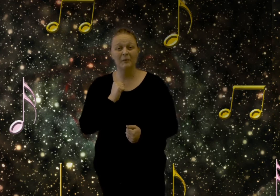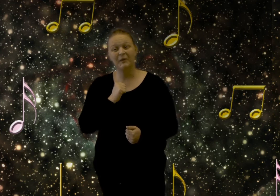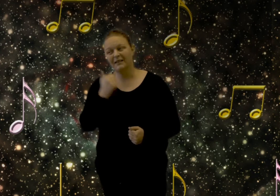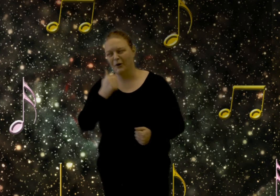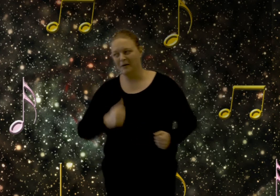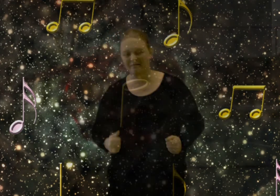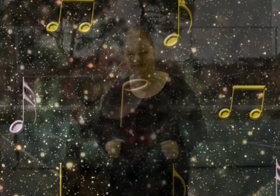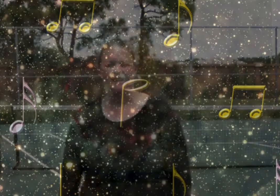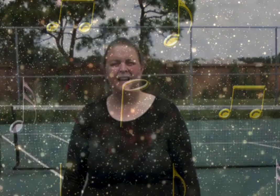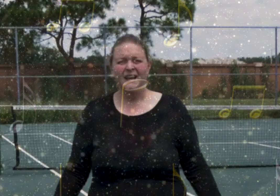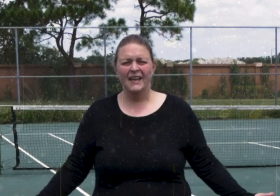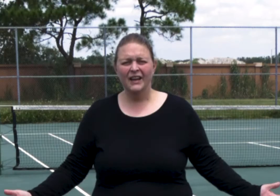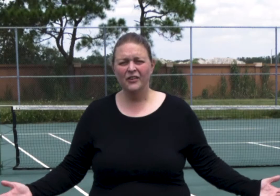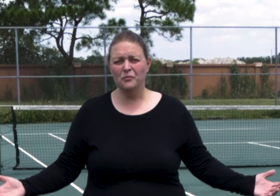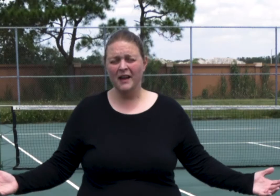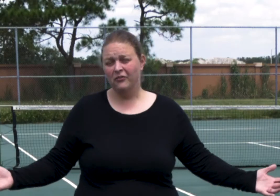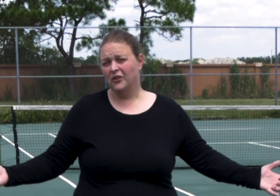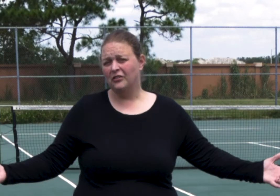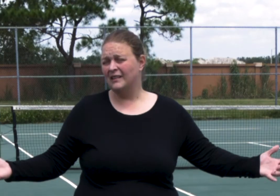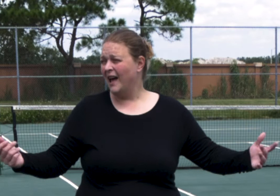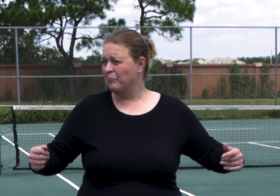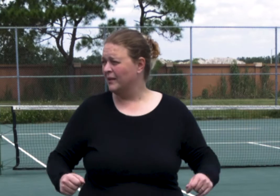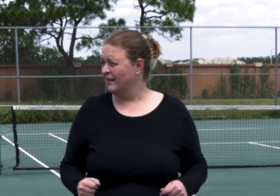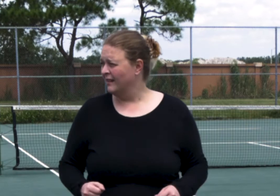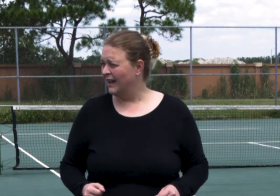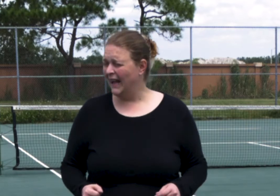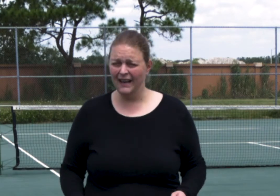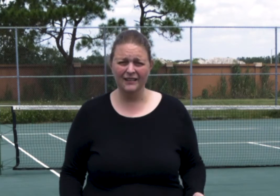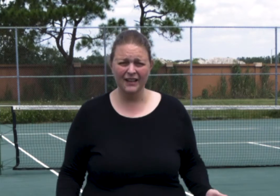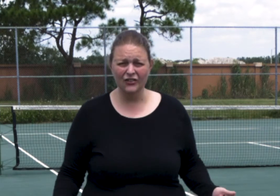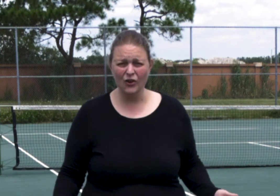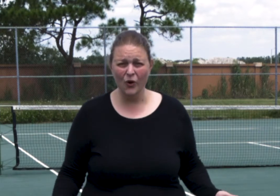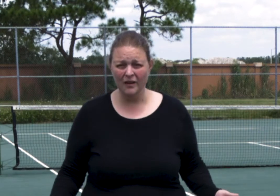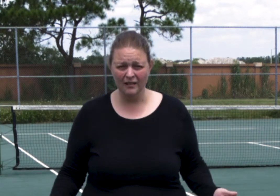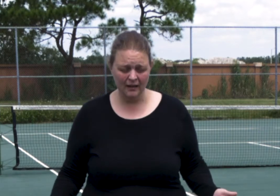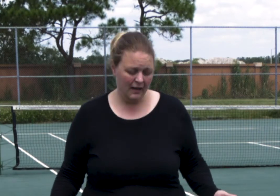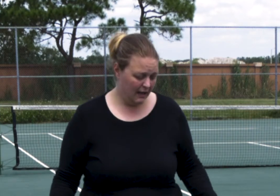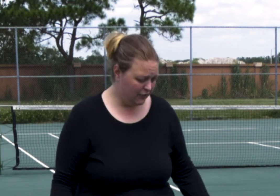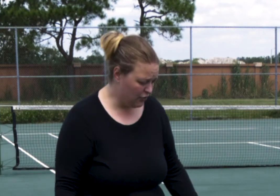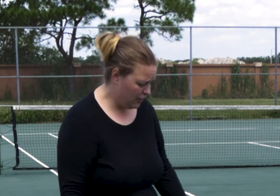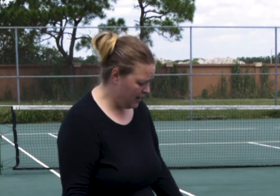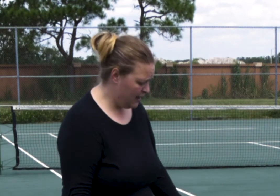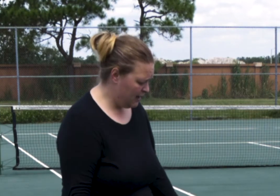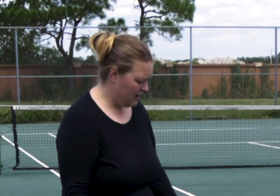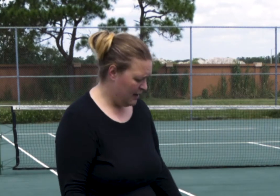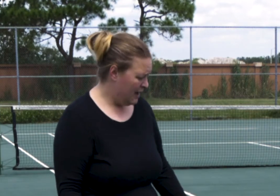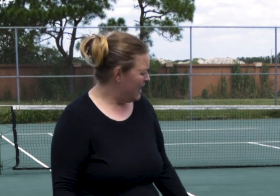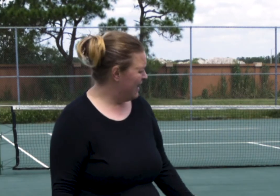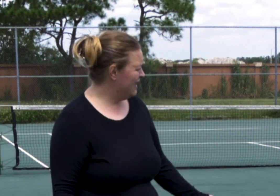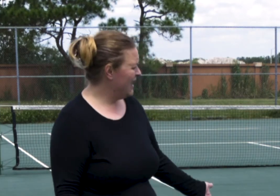Let's go. Here is my first stop at a tennis court. It's green and it